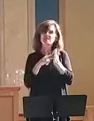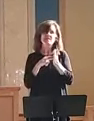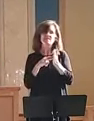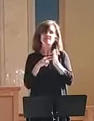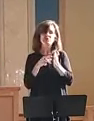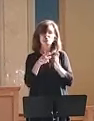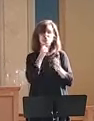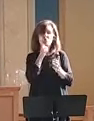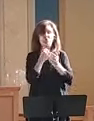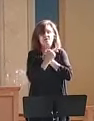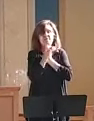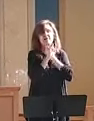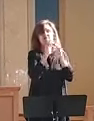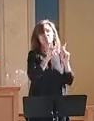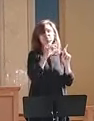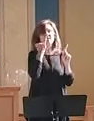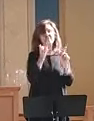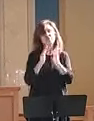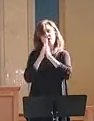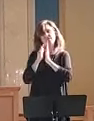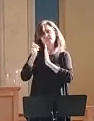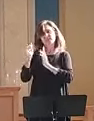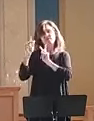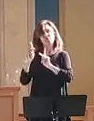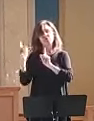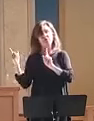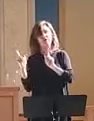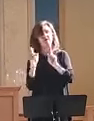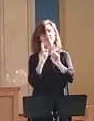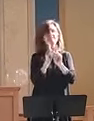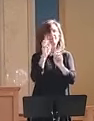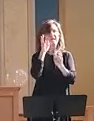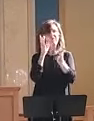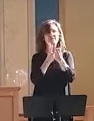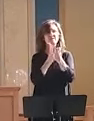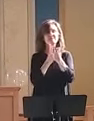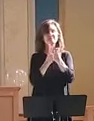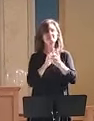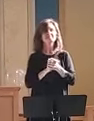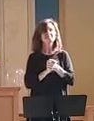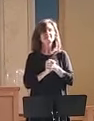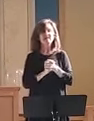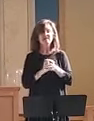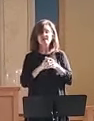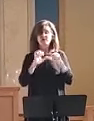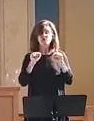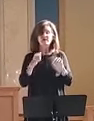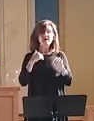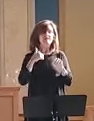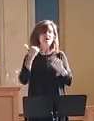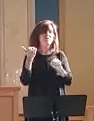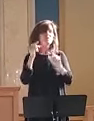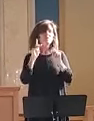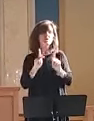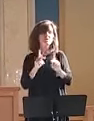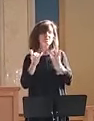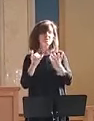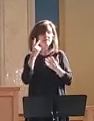in, and if necessary, further the church, to help both parties see and adhere to the